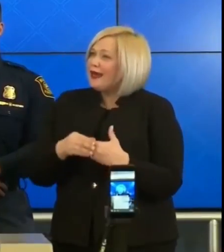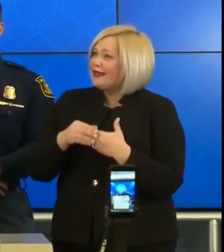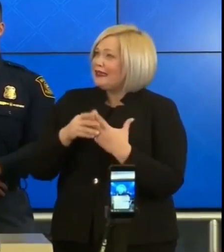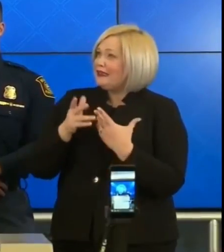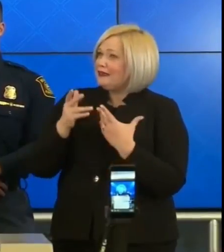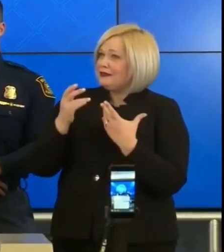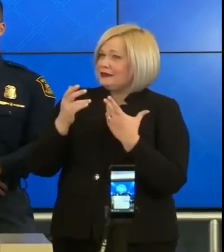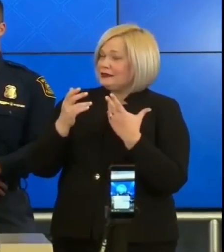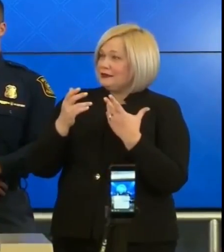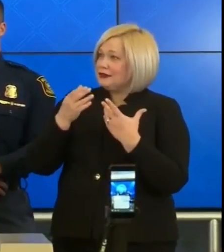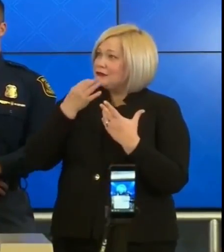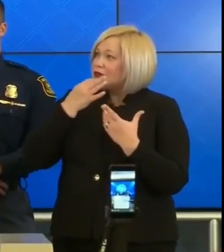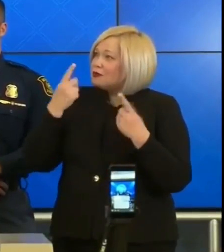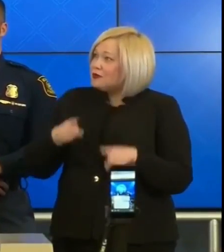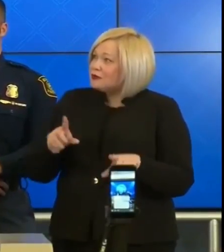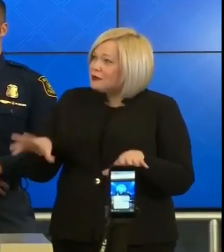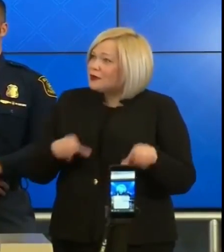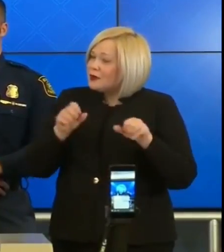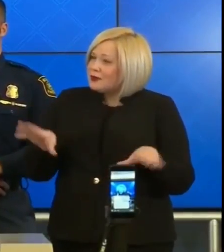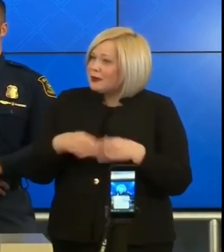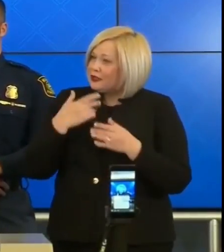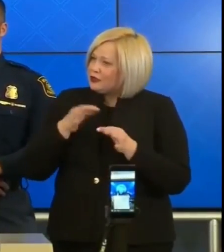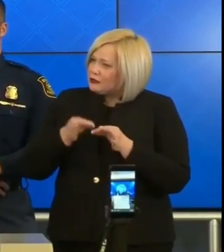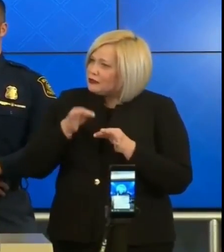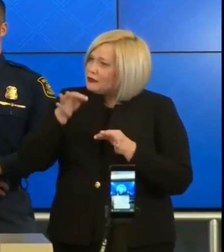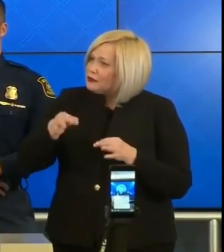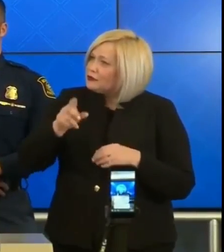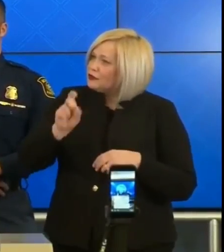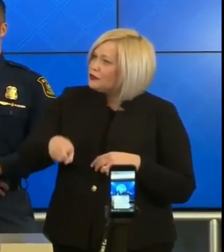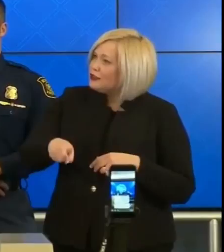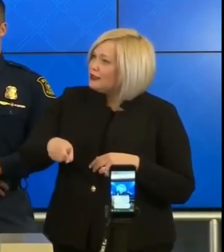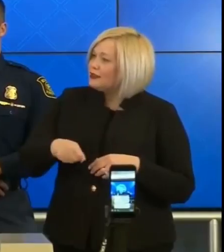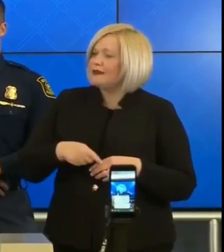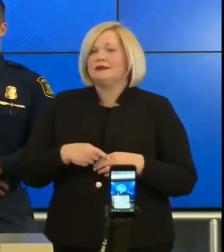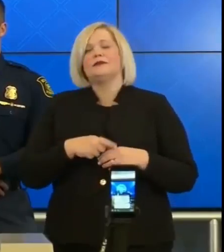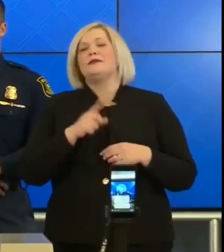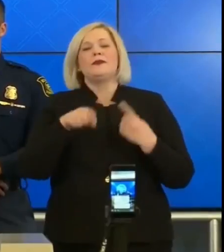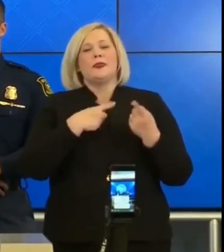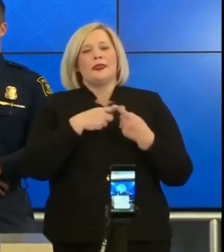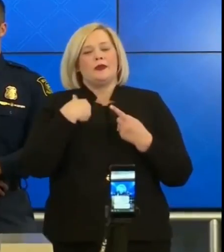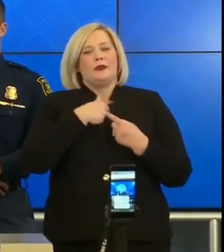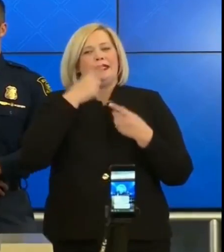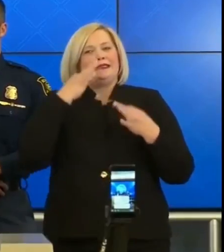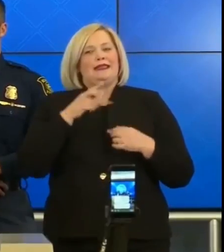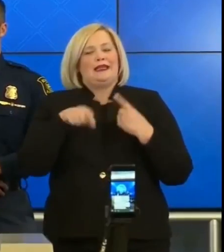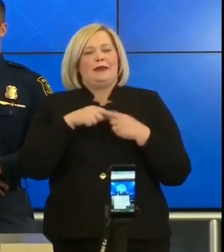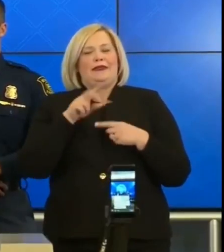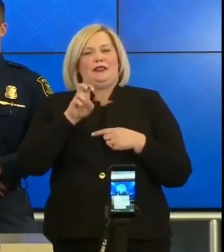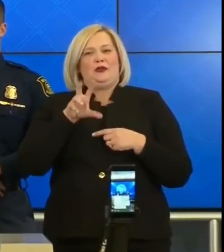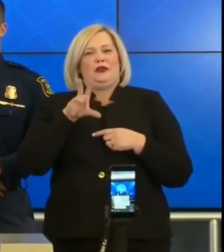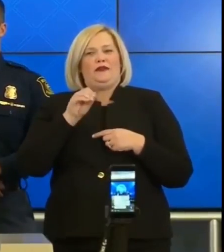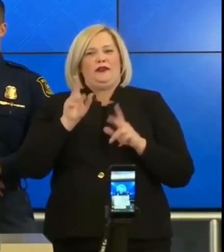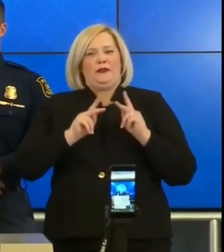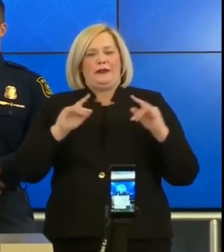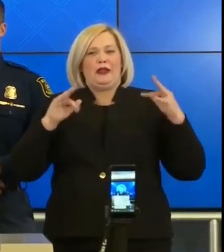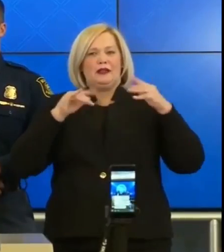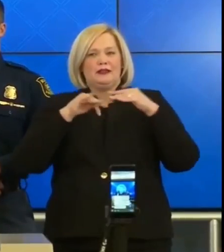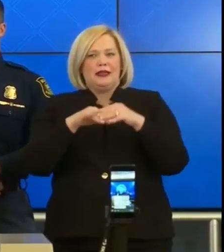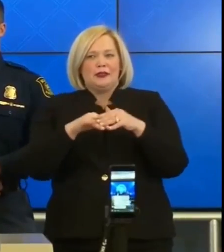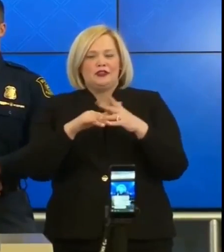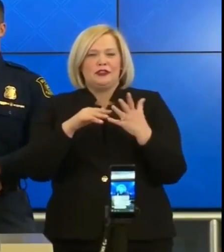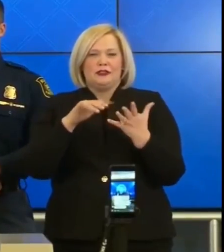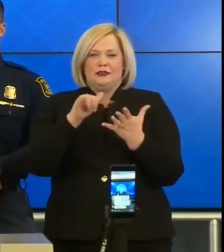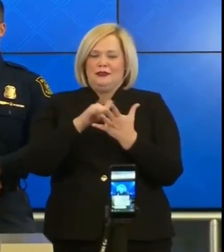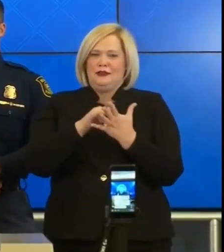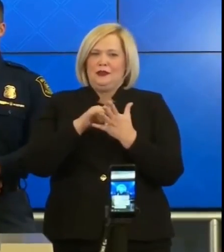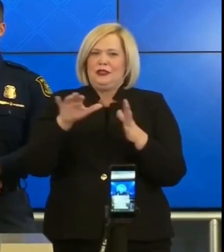that are going on soon? You know, when we make the order with regard to 250 people assemblages, it's driven